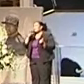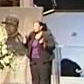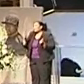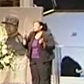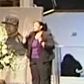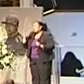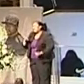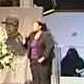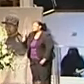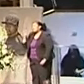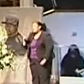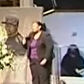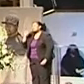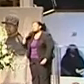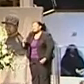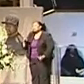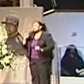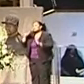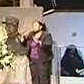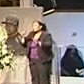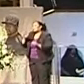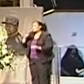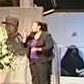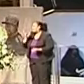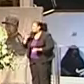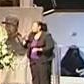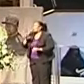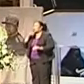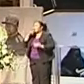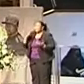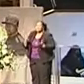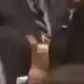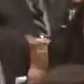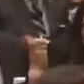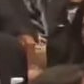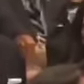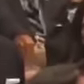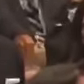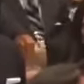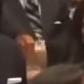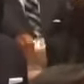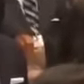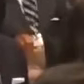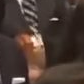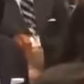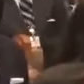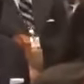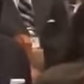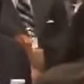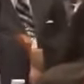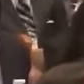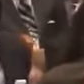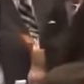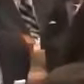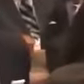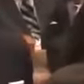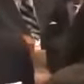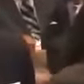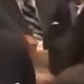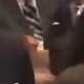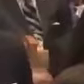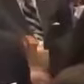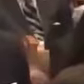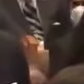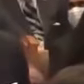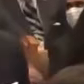Yes. Yes. Former mayor Anise Parker and so many others. Let us thank God for your service right